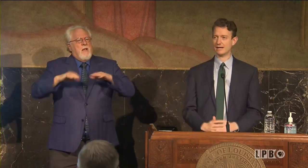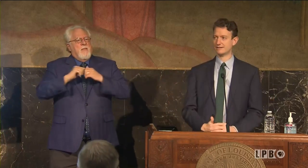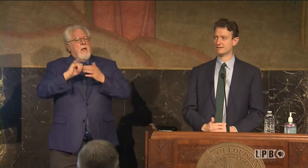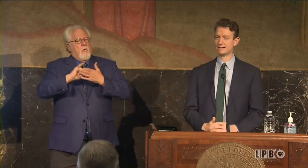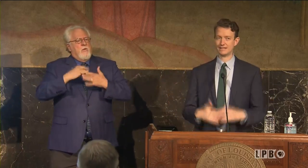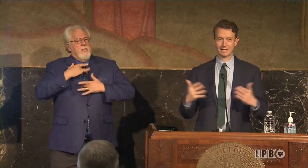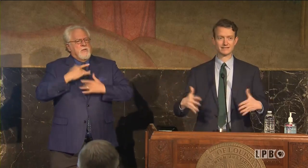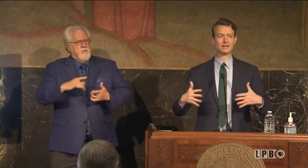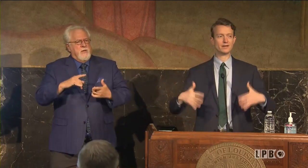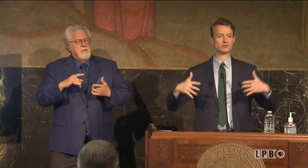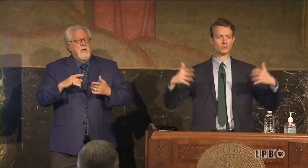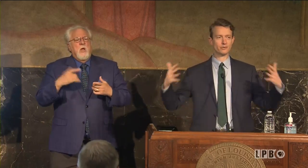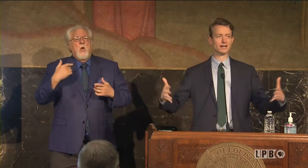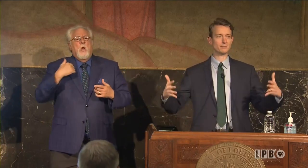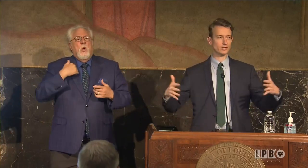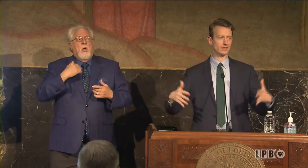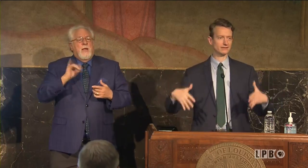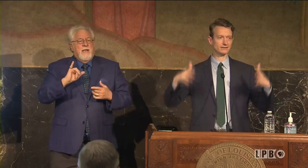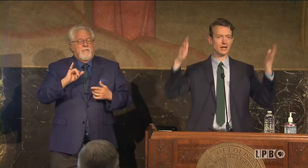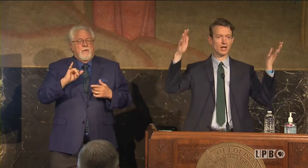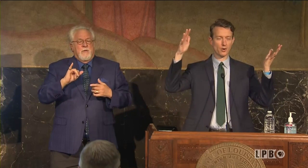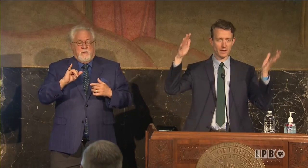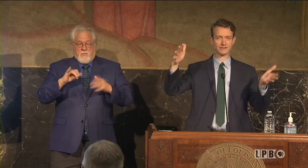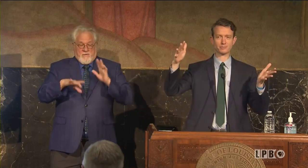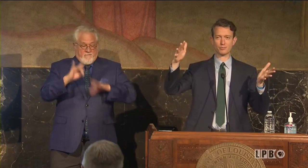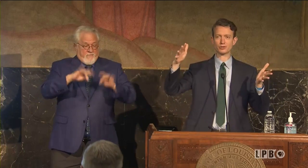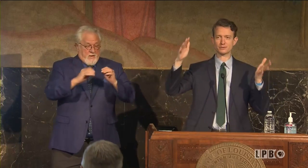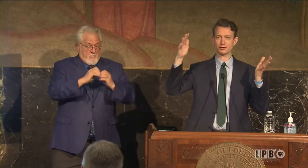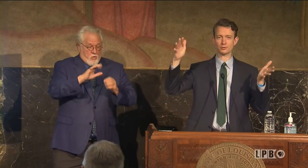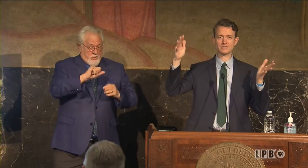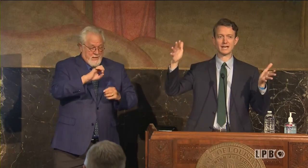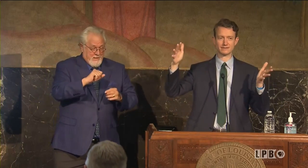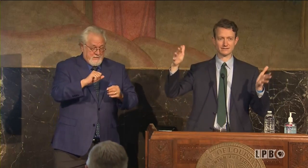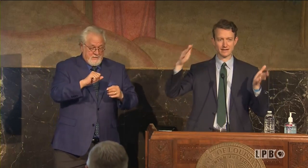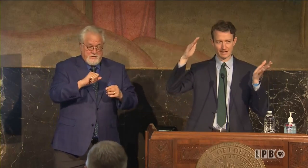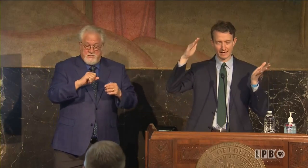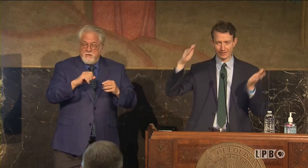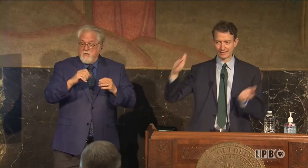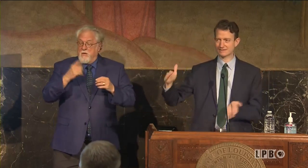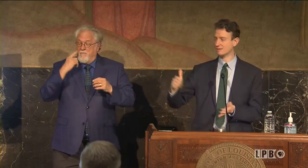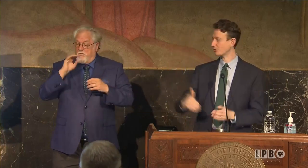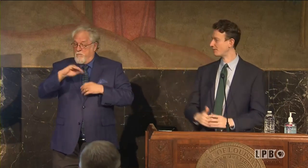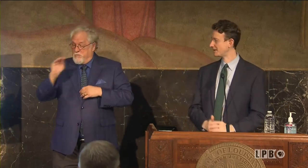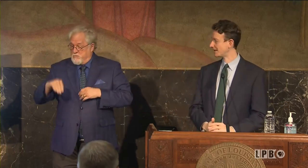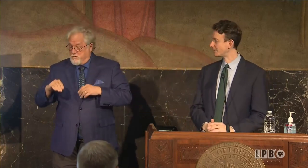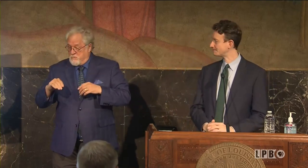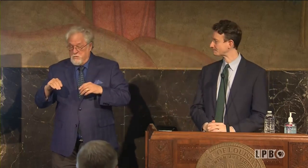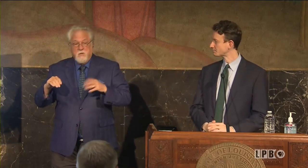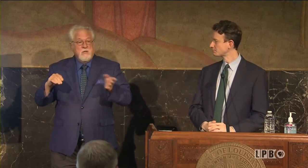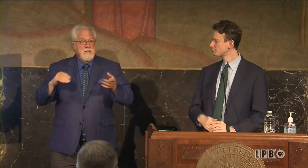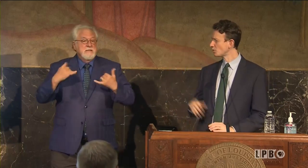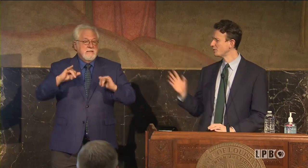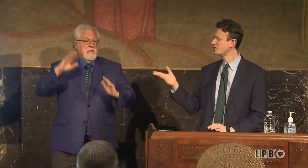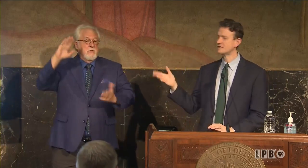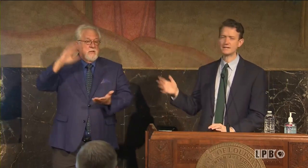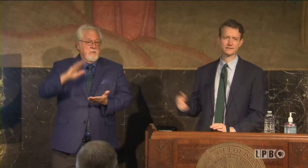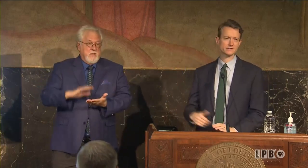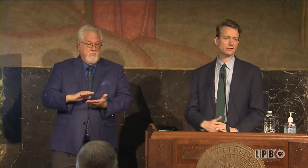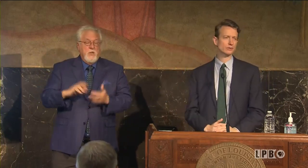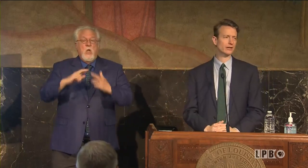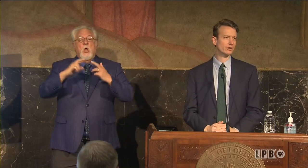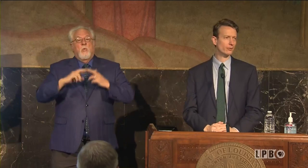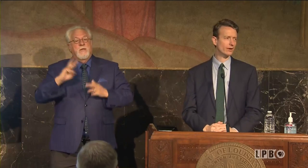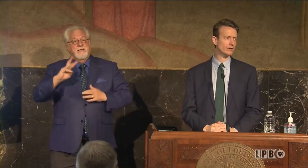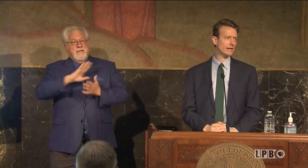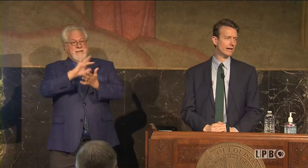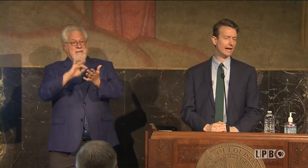trend to say that, yes, even as you are finding more cases, as a proportion of total tests, that's still coming down. Region 6, the